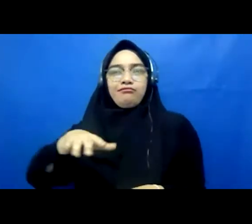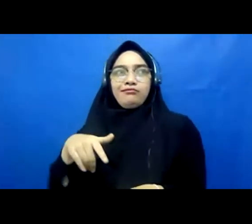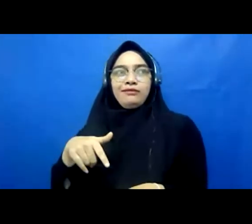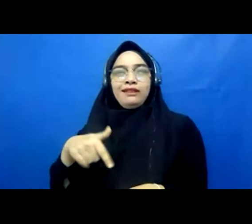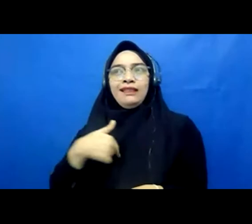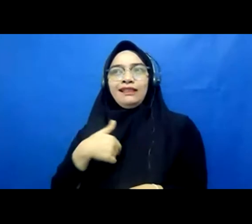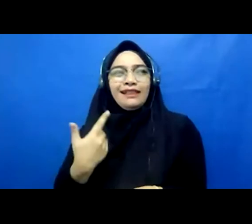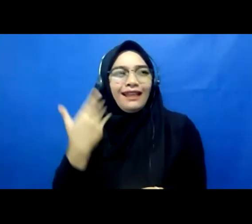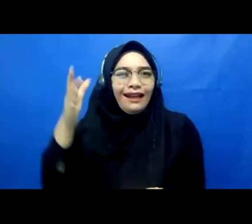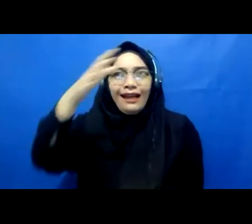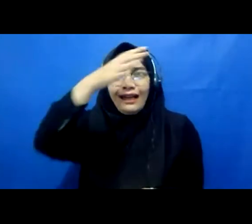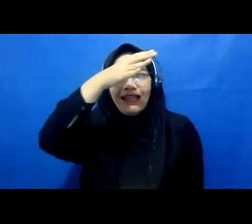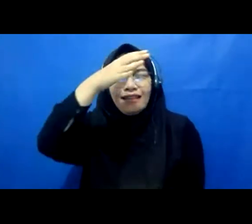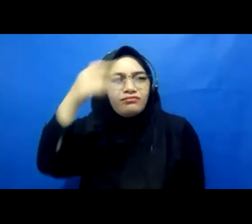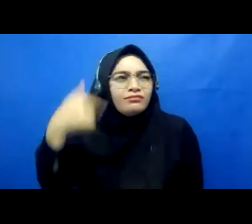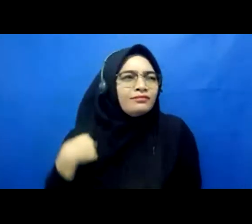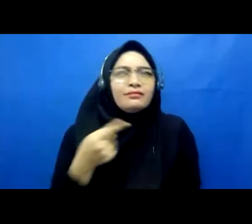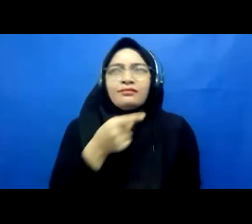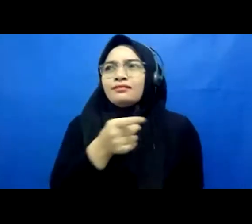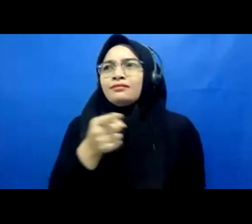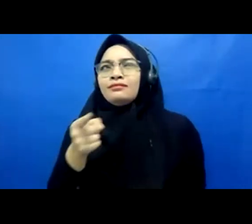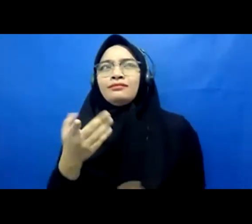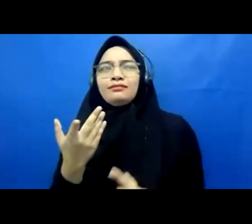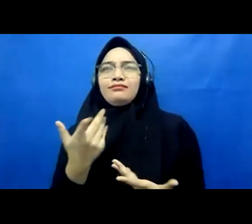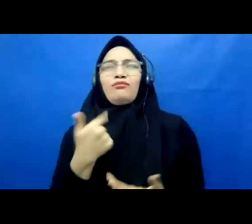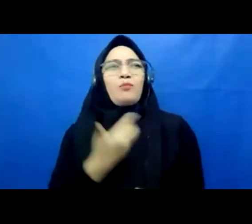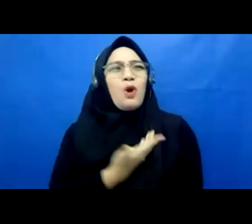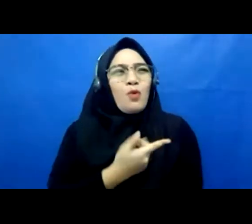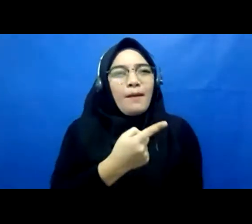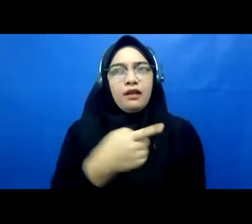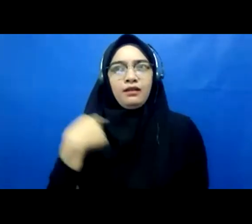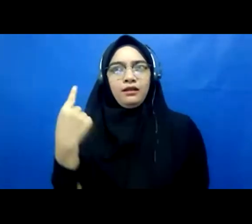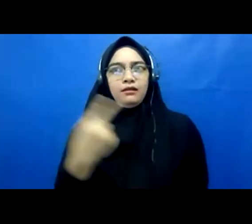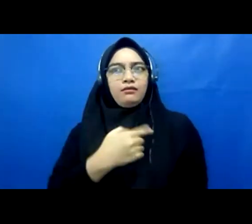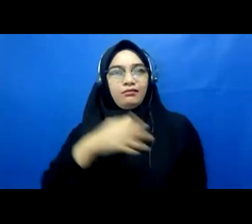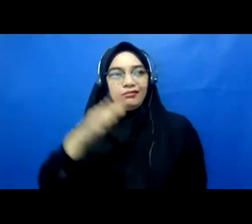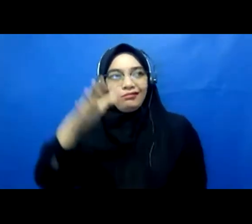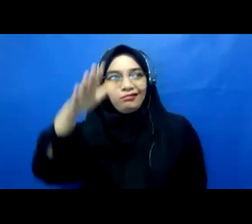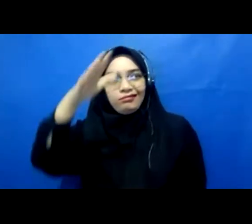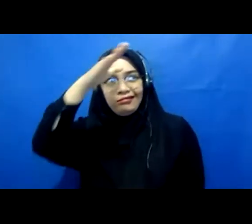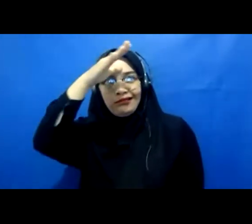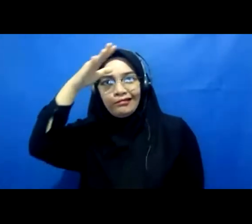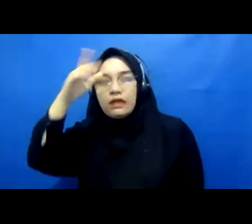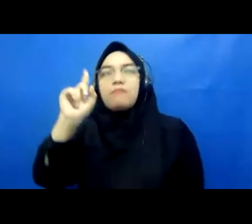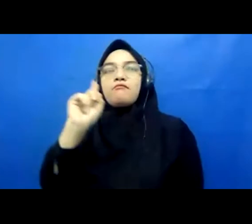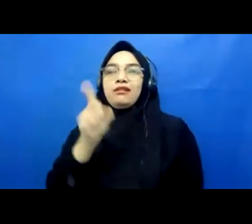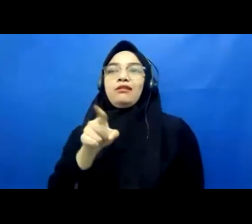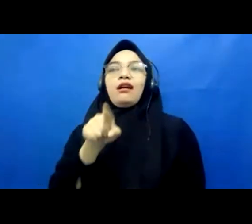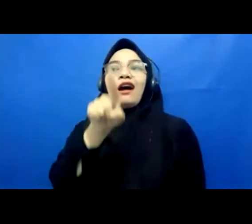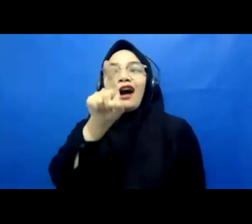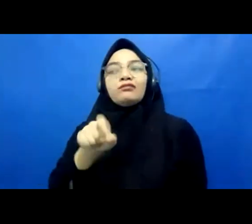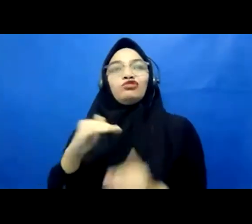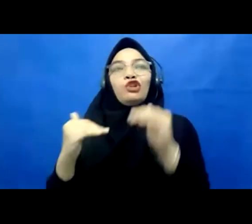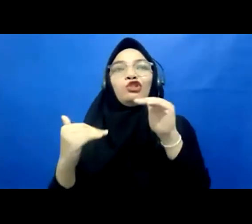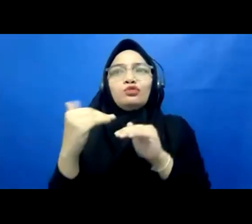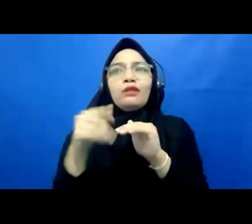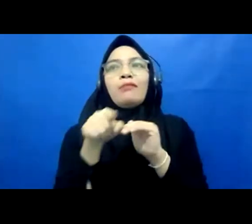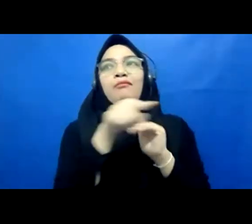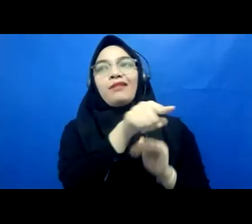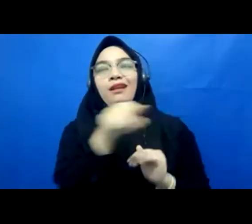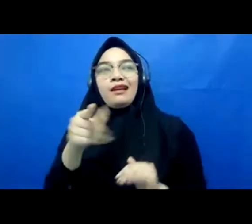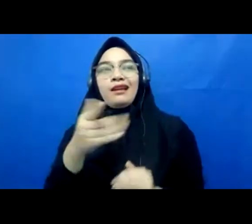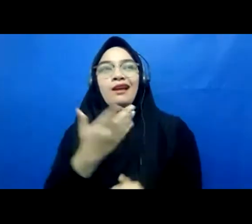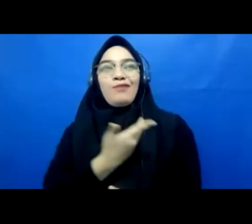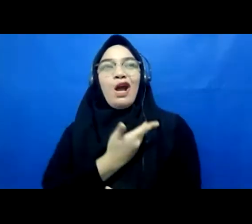because that's not a choice for us to have as a person with disability. And also we provide an inclusive environment of